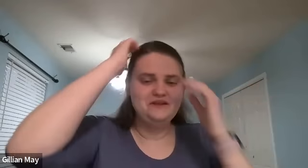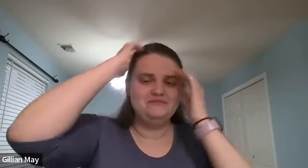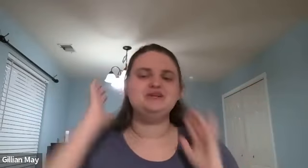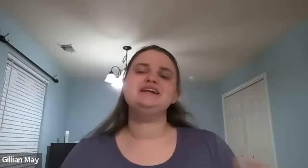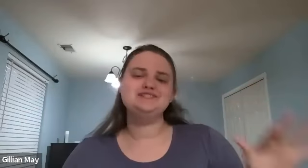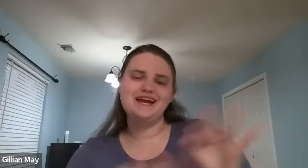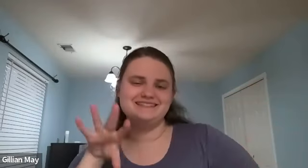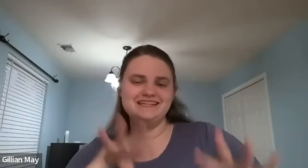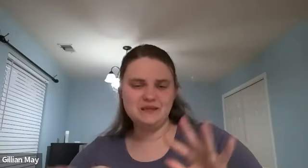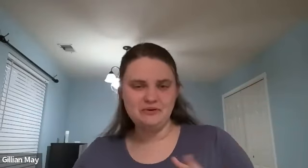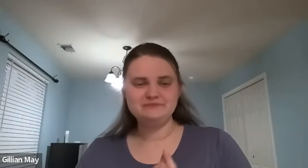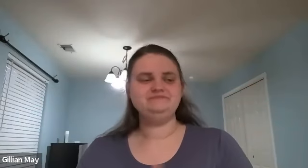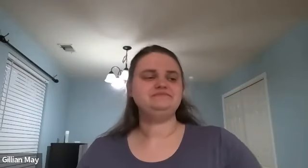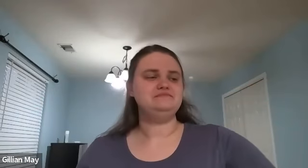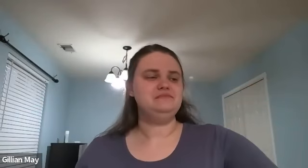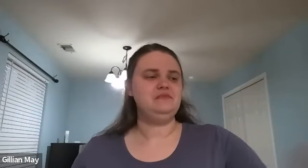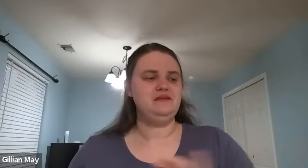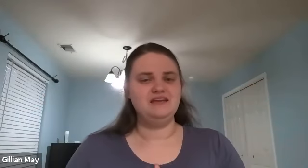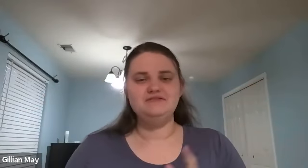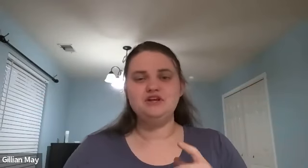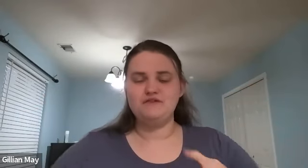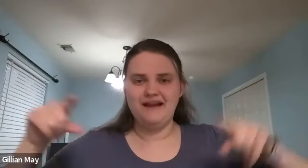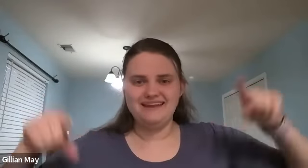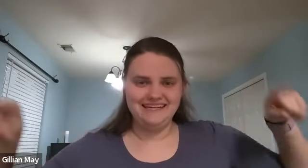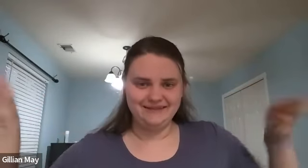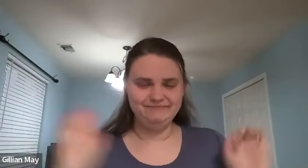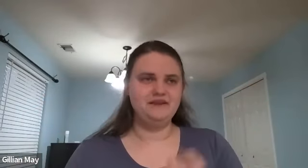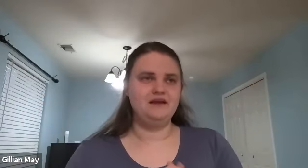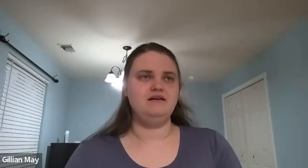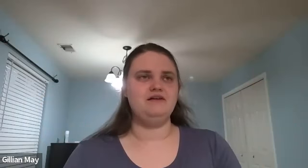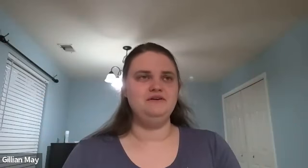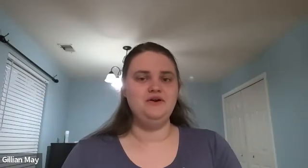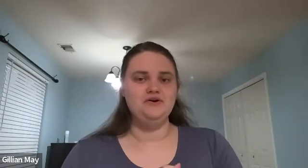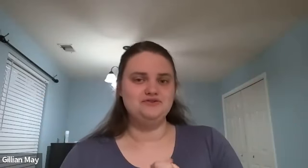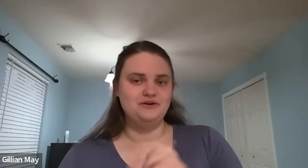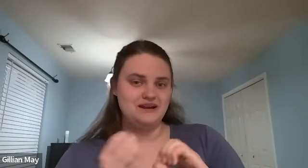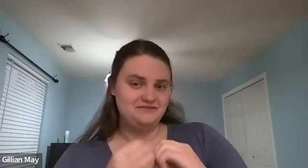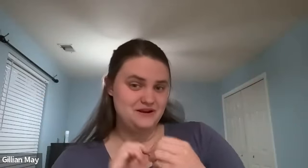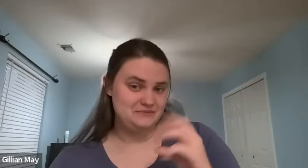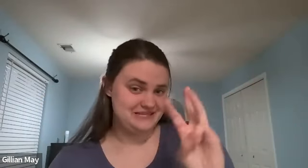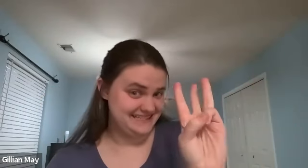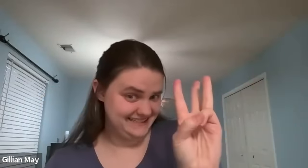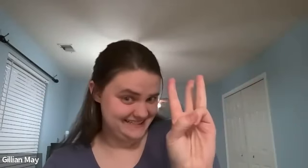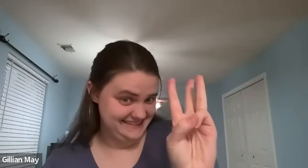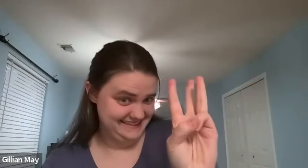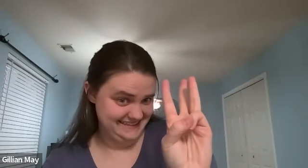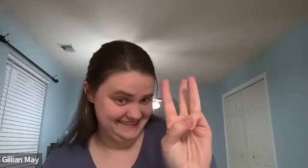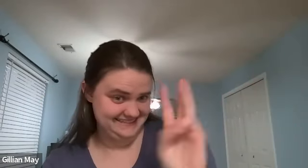but I'm trying to get you guys seeing them more. Giving y'all variety. Okay. Y'all ready for number 6?